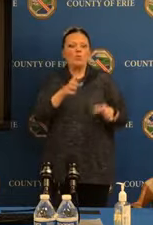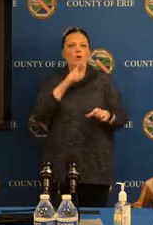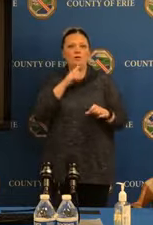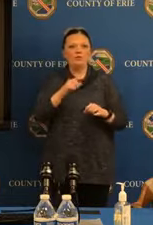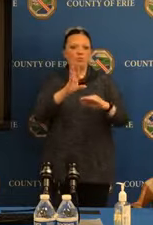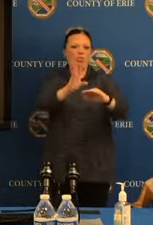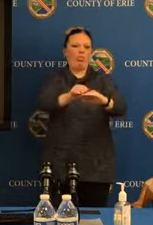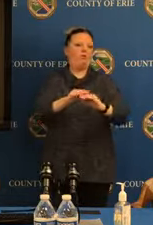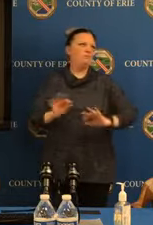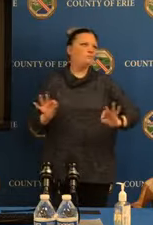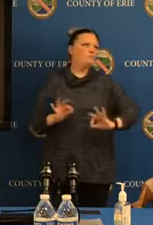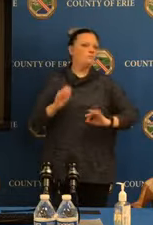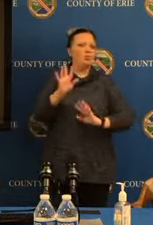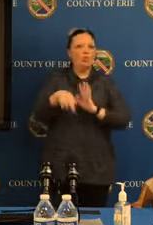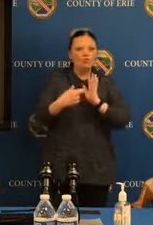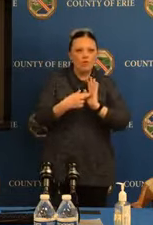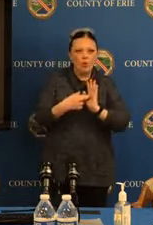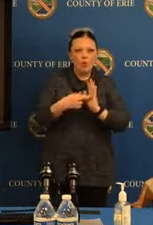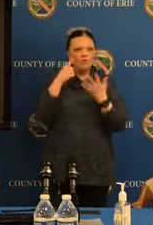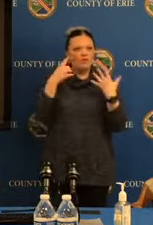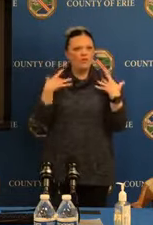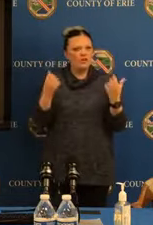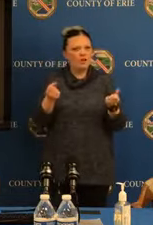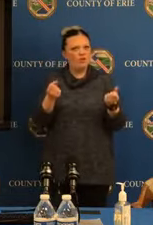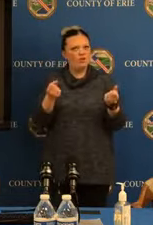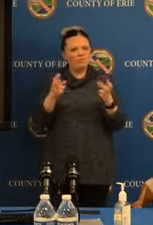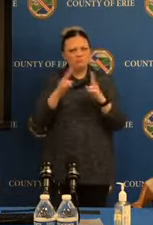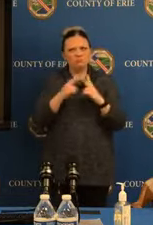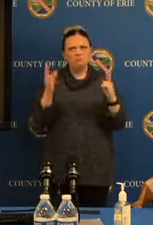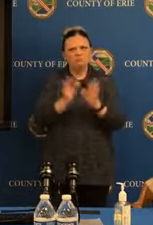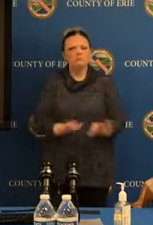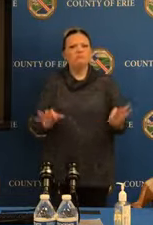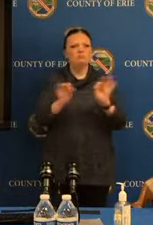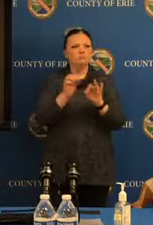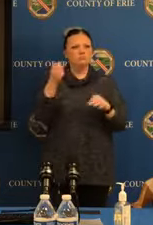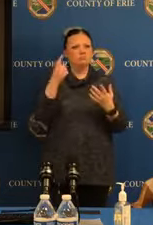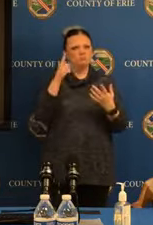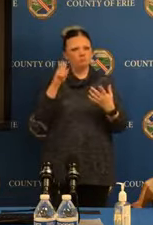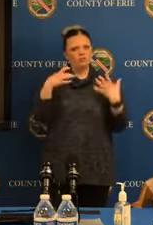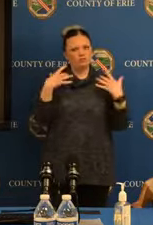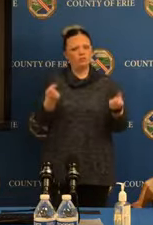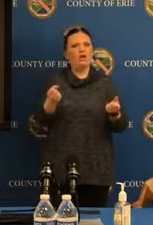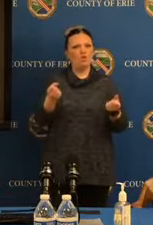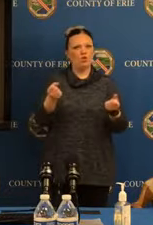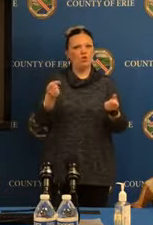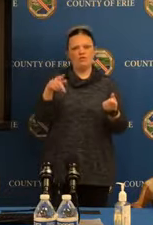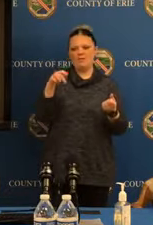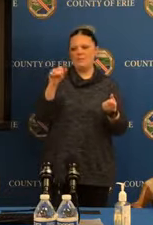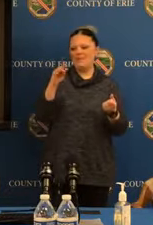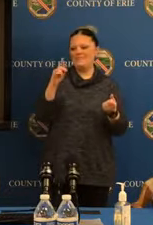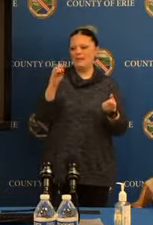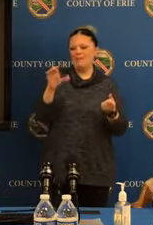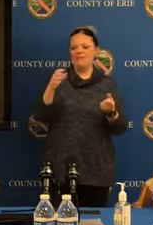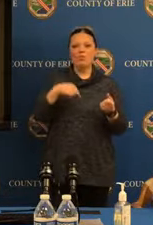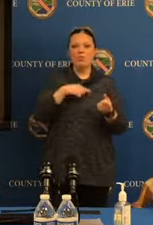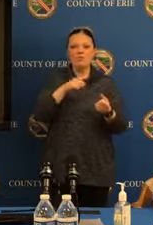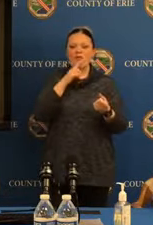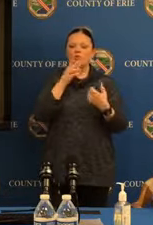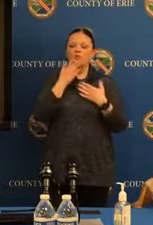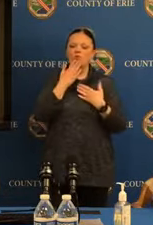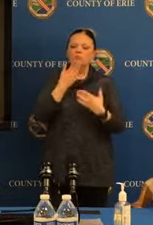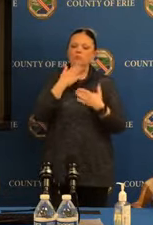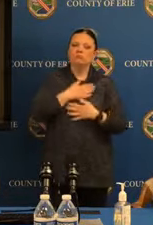role is in the recovery of this pandemic. So we are grateful for your service. We know that, like